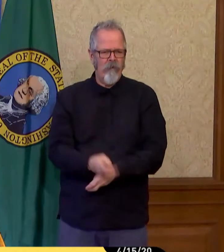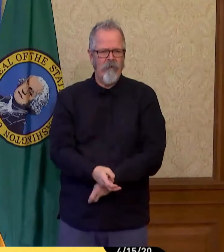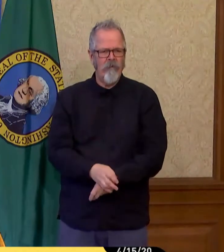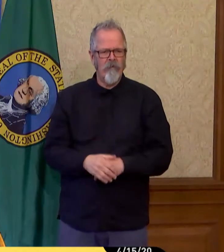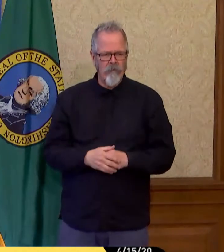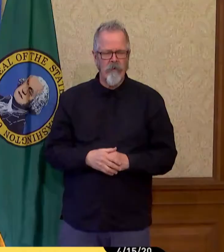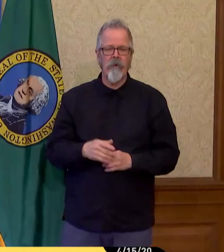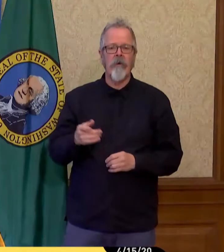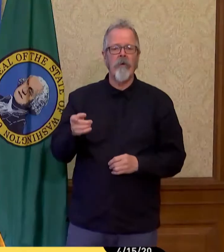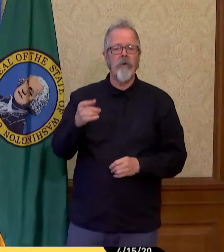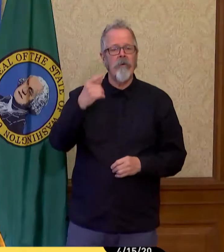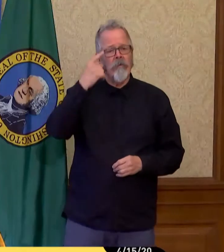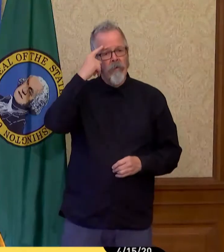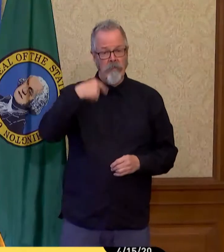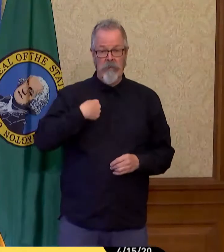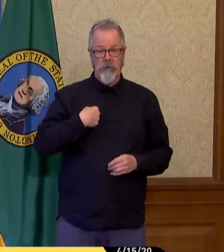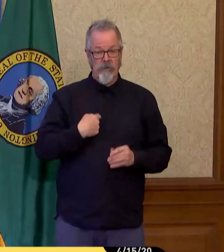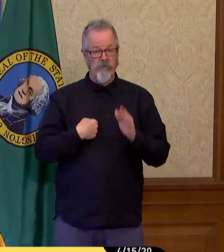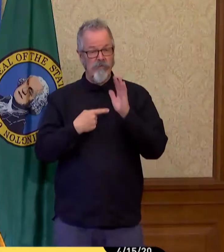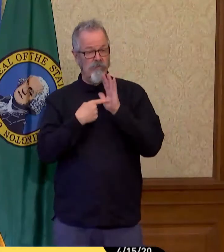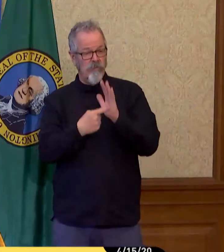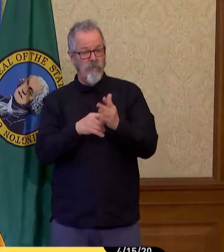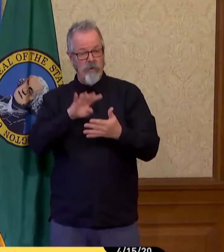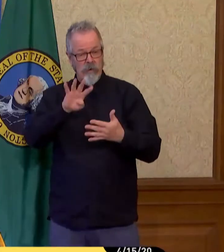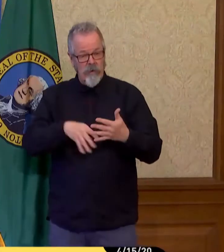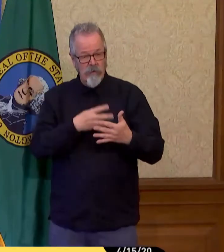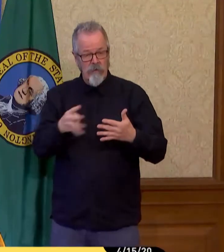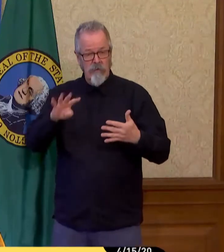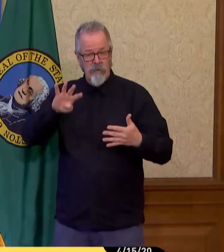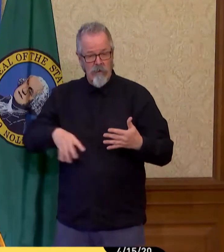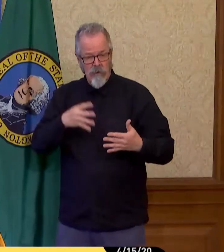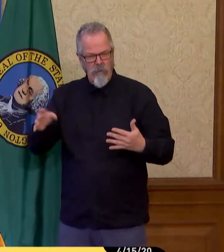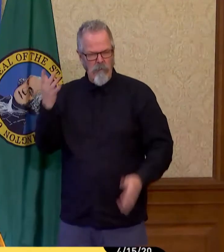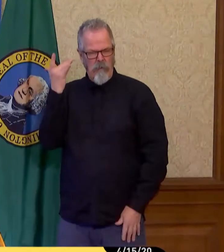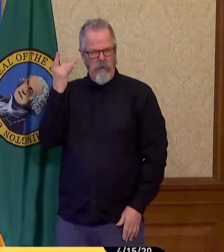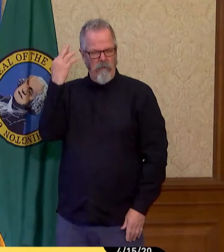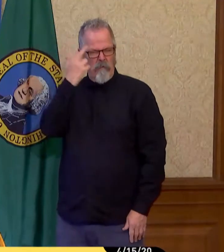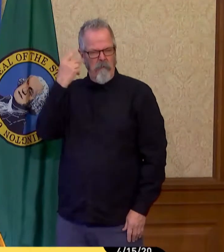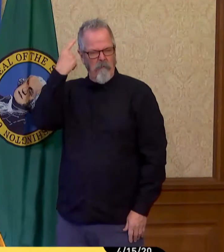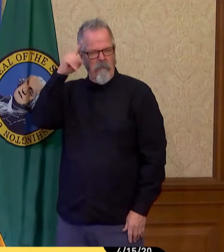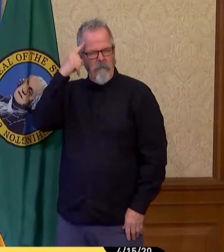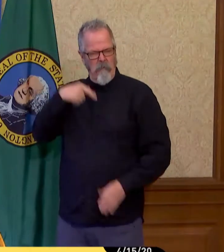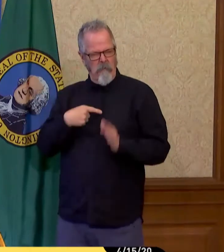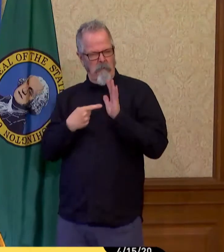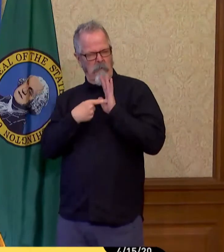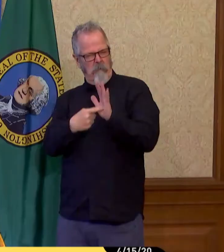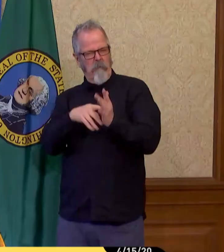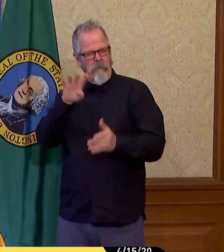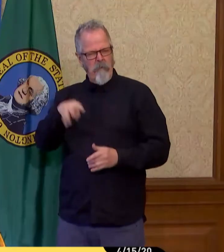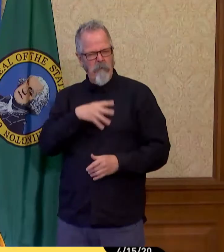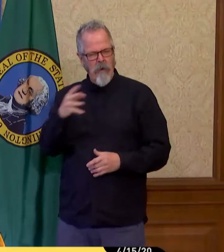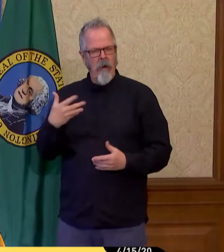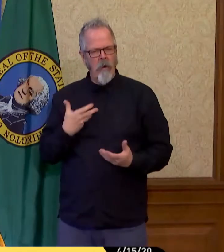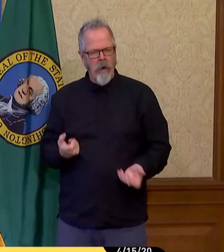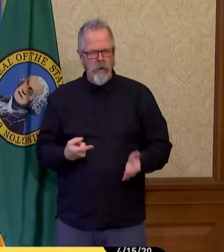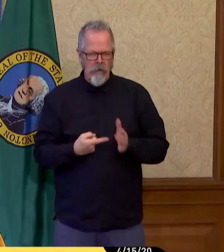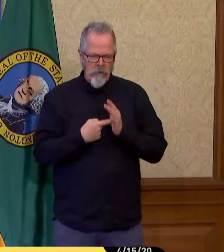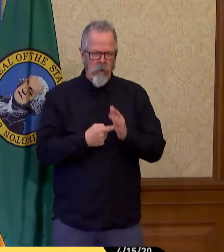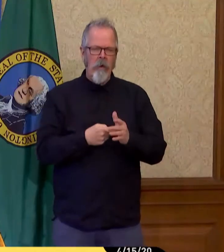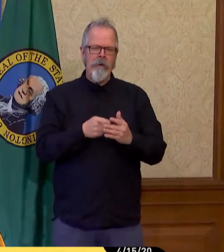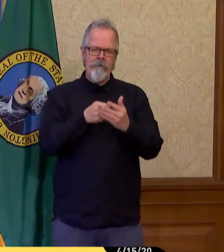there's one thing we can control today, and that's what we do in social distancing. And all of these suggest we've just got to